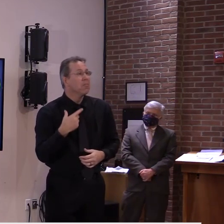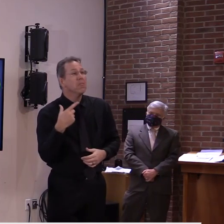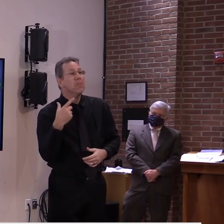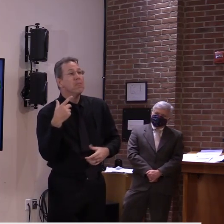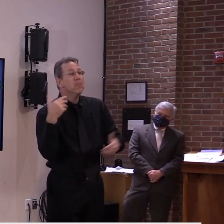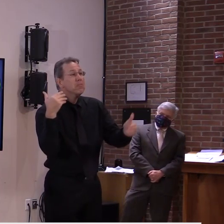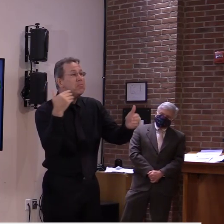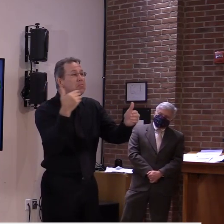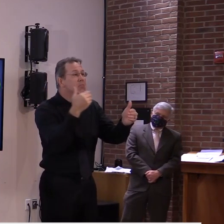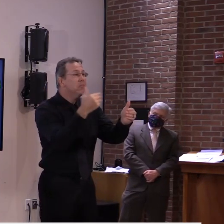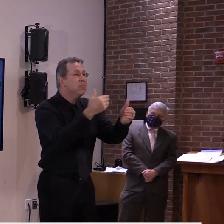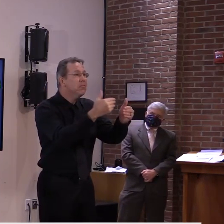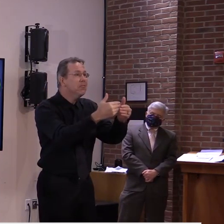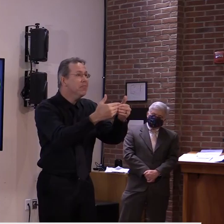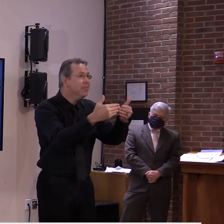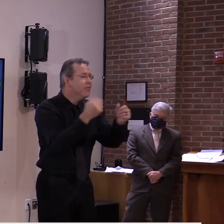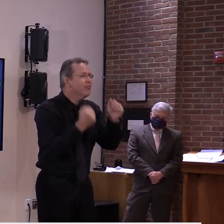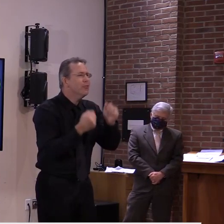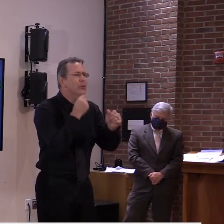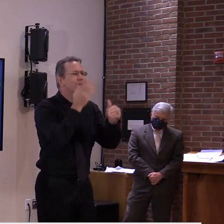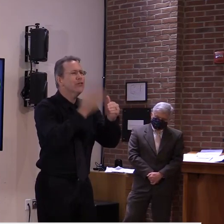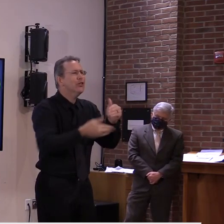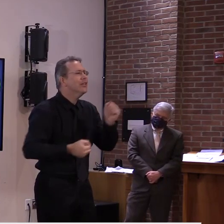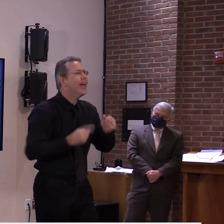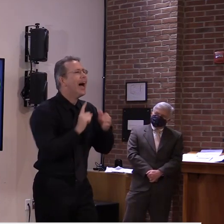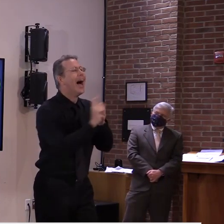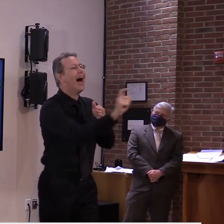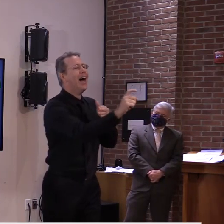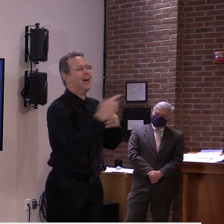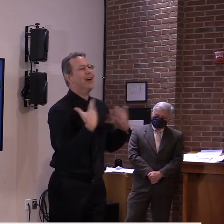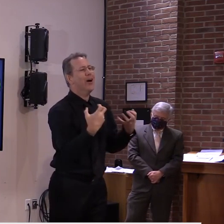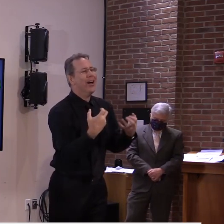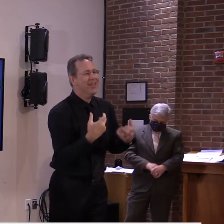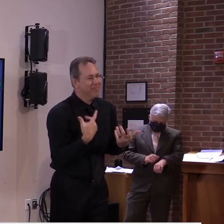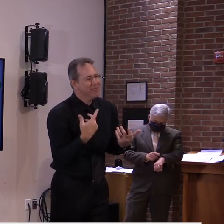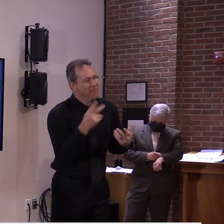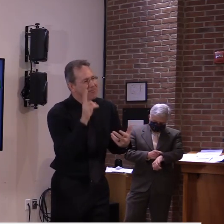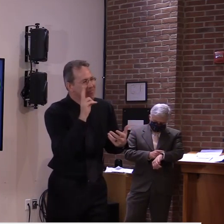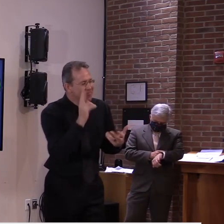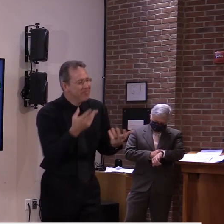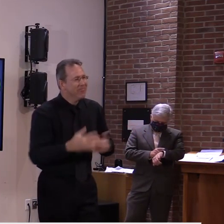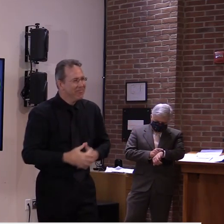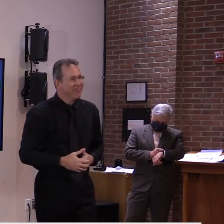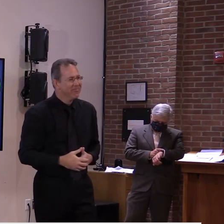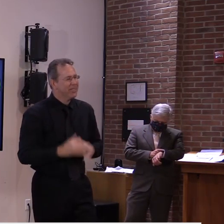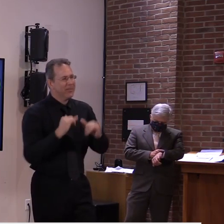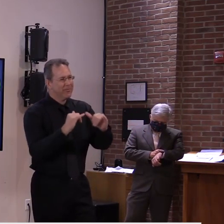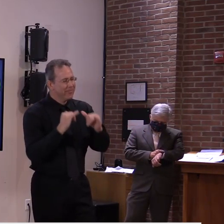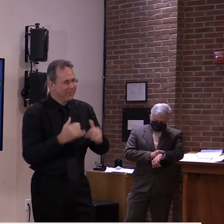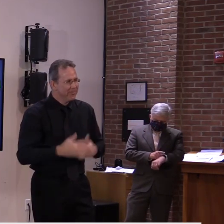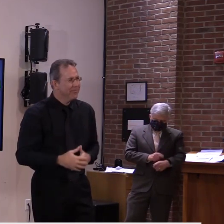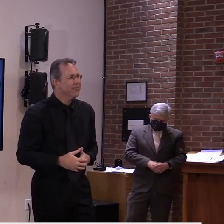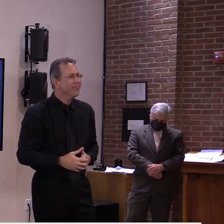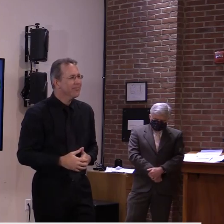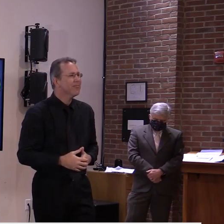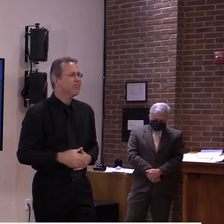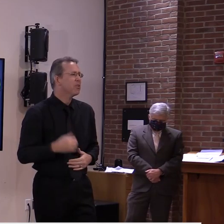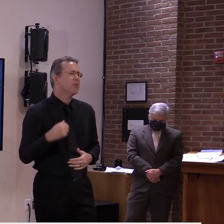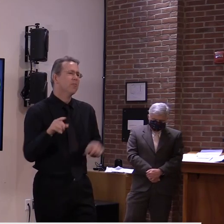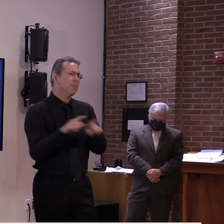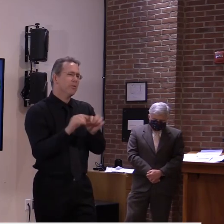we've been talking about this for quite some time, and now it's becoming real. And so we'll, again, if